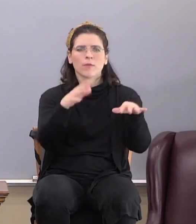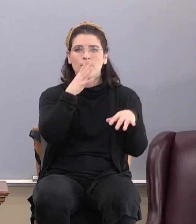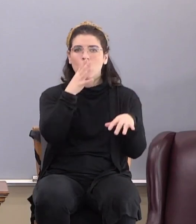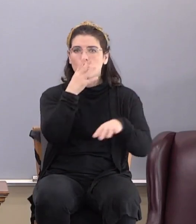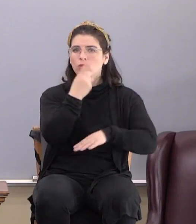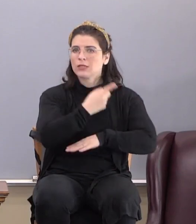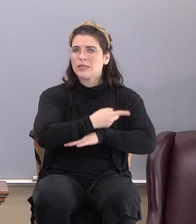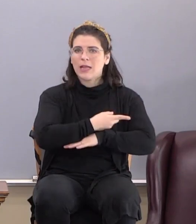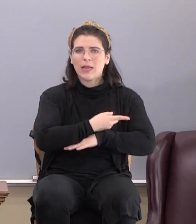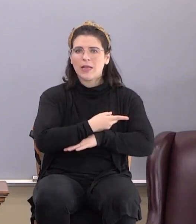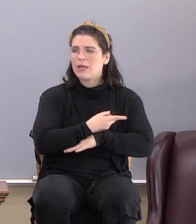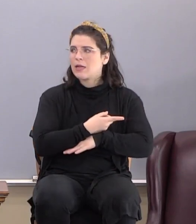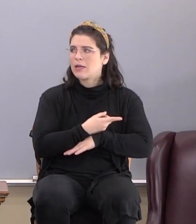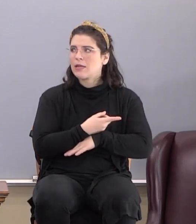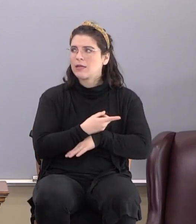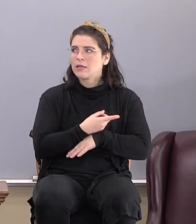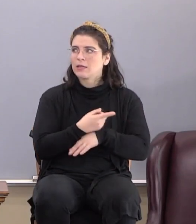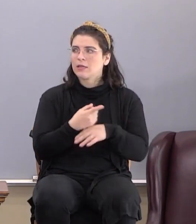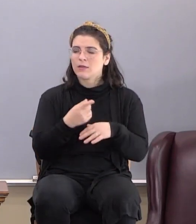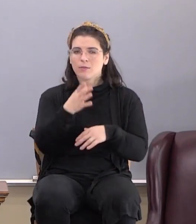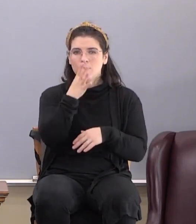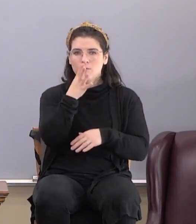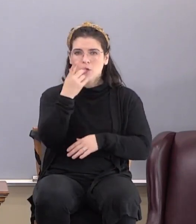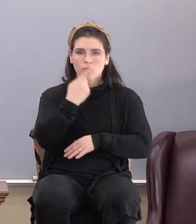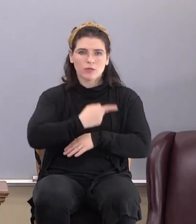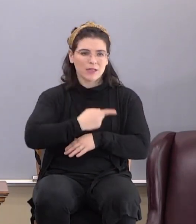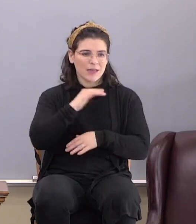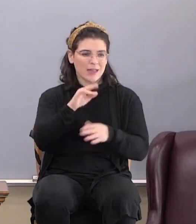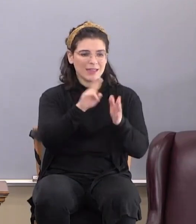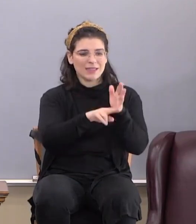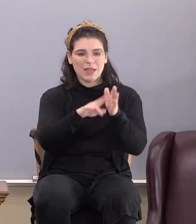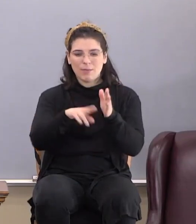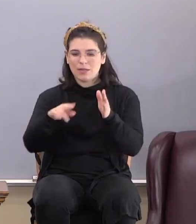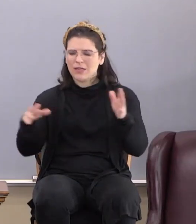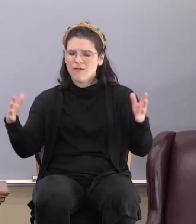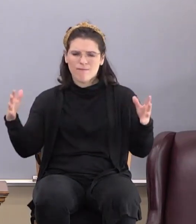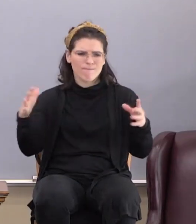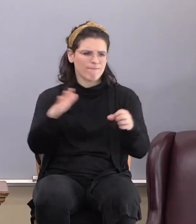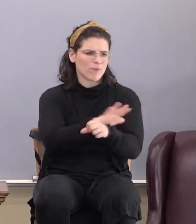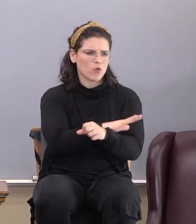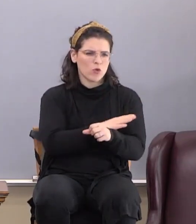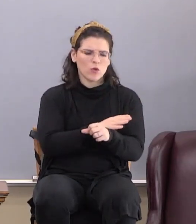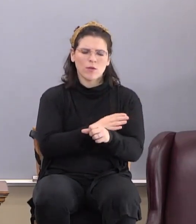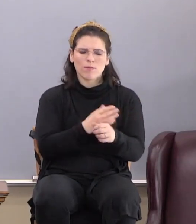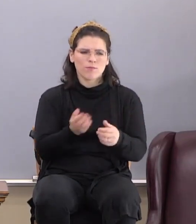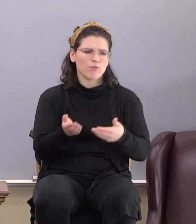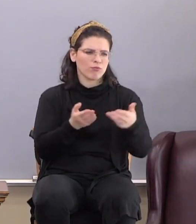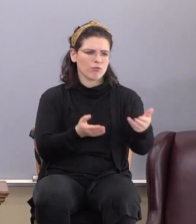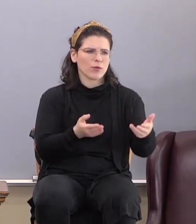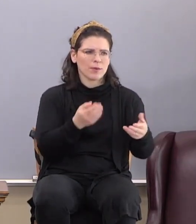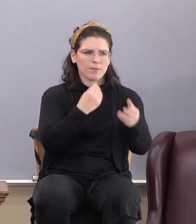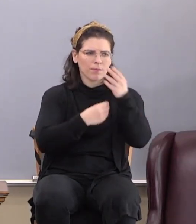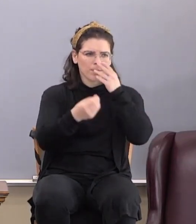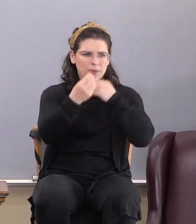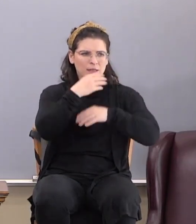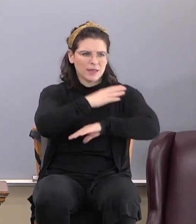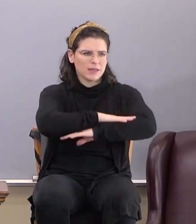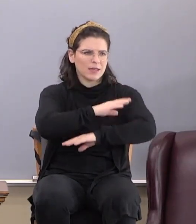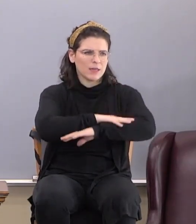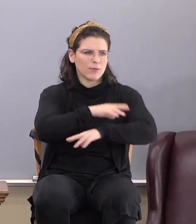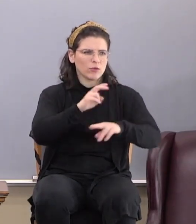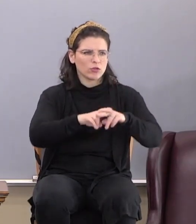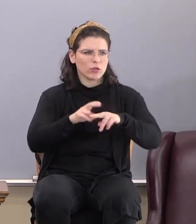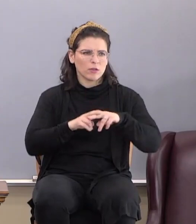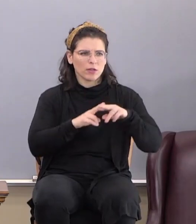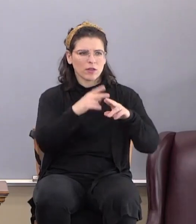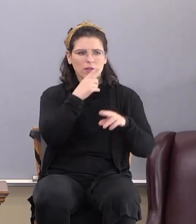Day, anyway, Mother's Day, that cemetery is packed. People bring picnic tables and chairs, and they're having a lunch. They